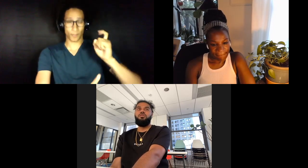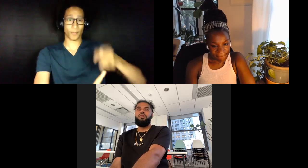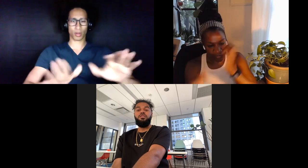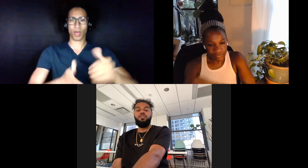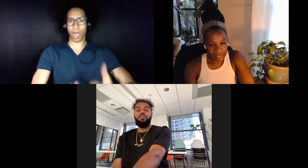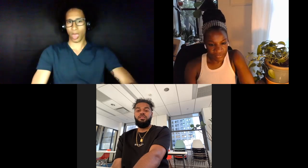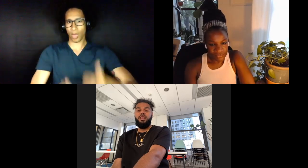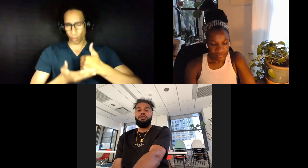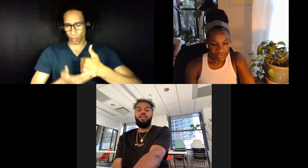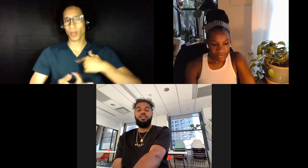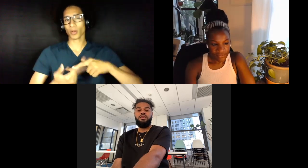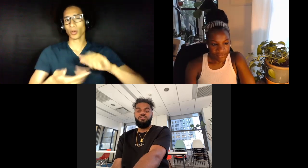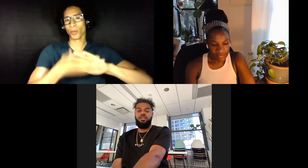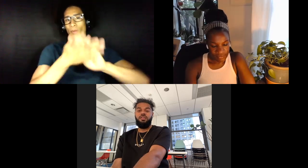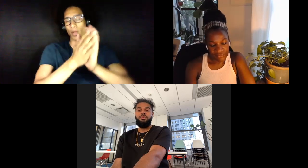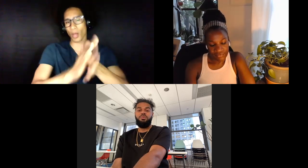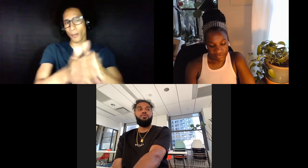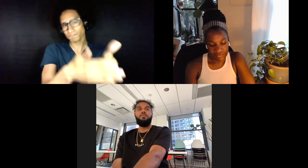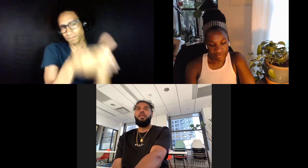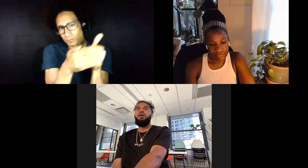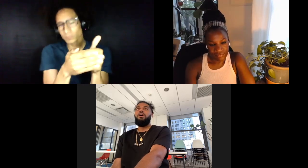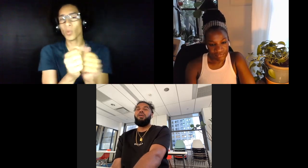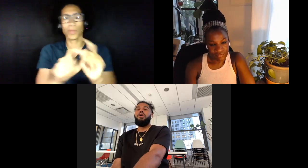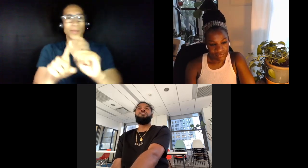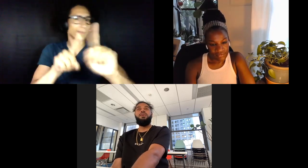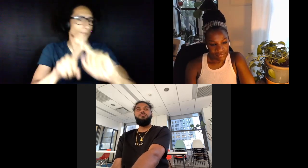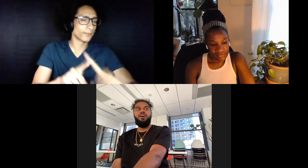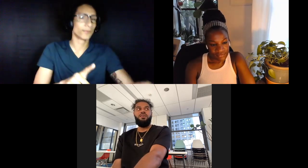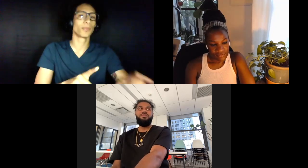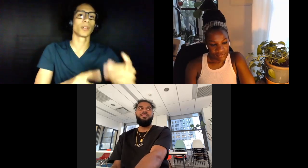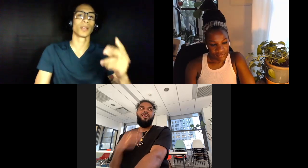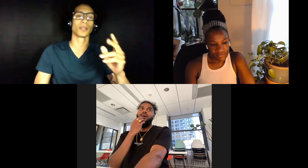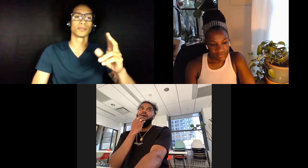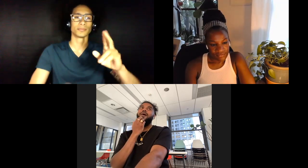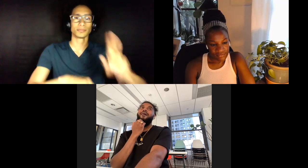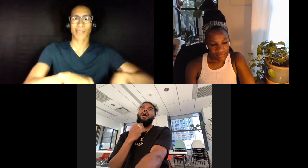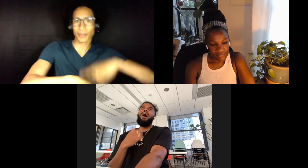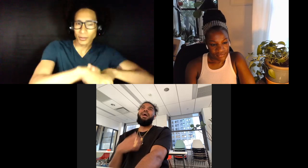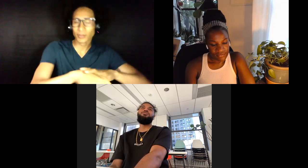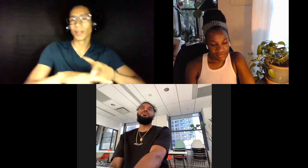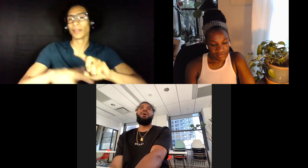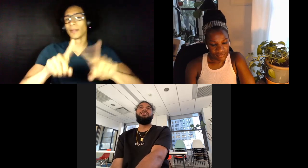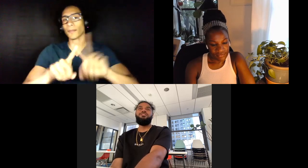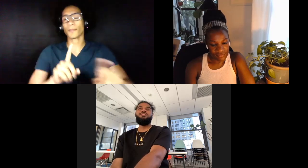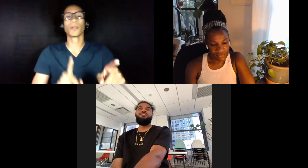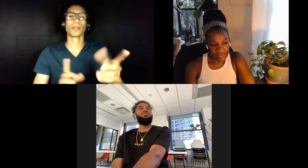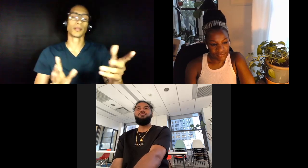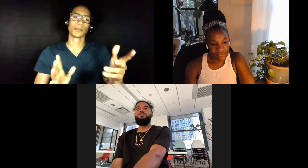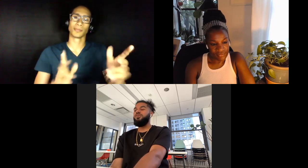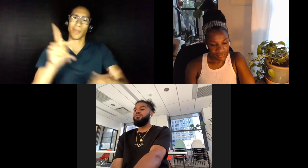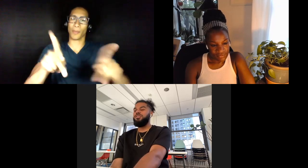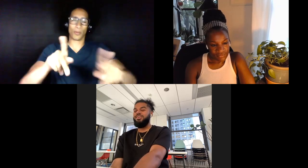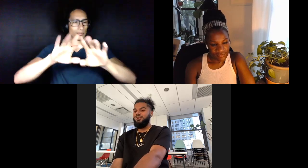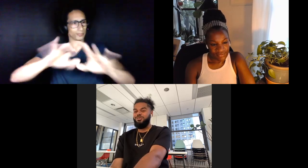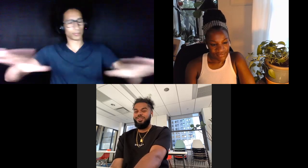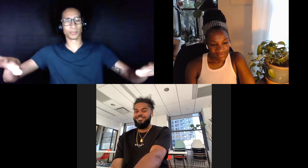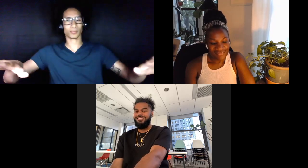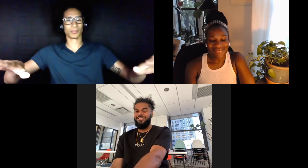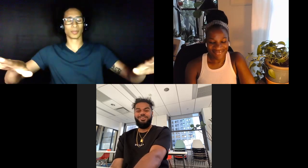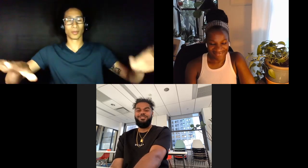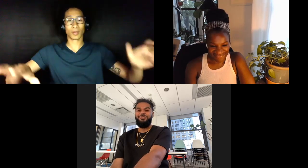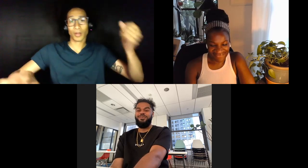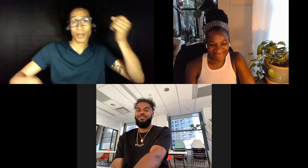for like 15 plus years and just like a general hip hop enthusiast for most of my life. I'm from Queens. The bio says Brooklyn based,